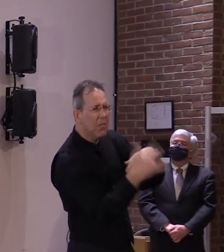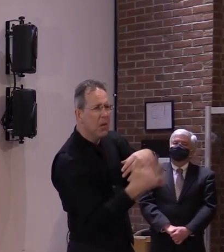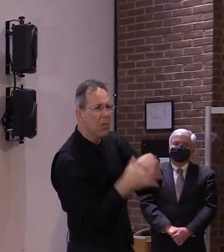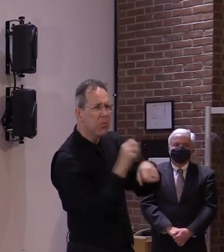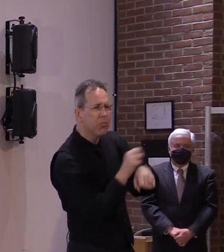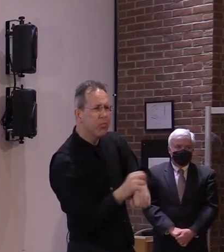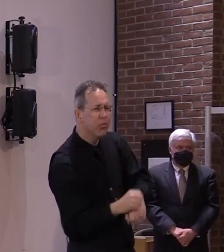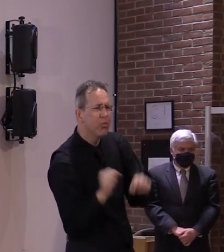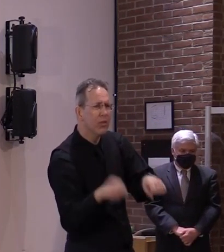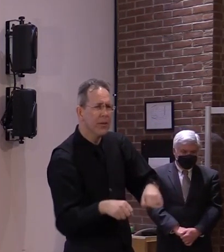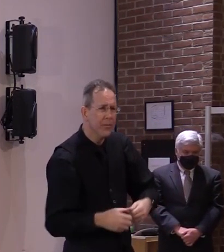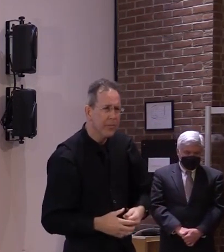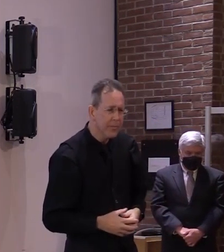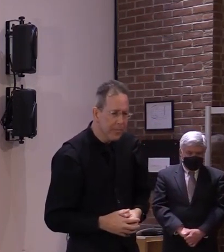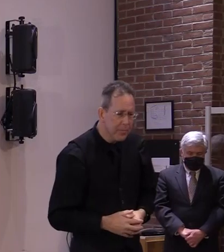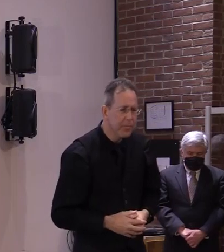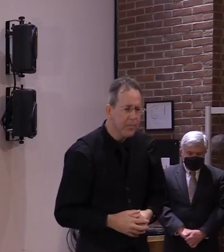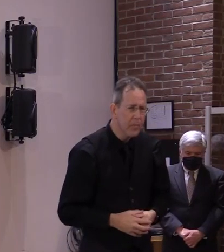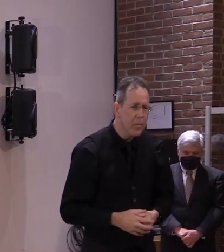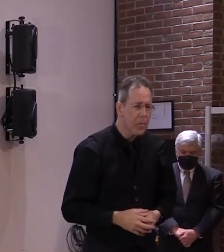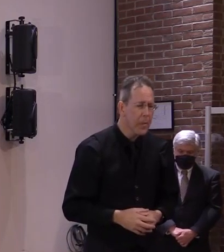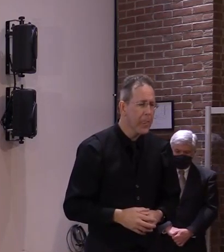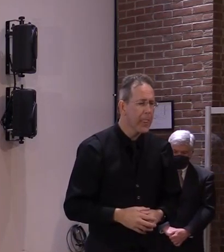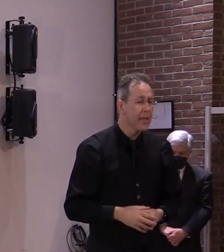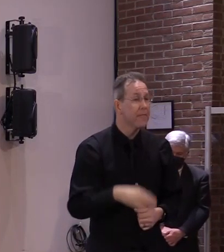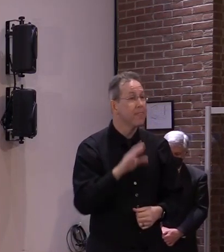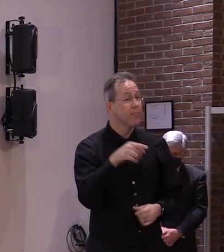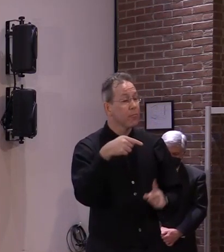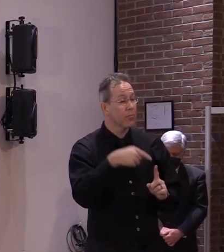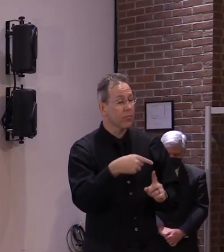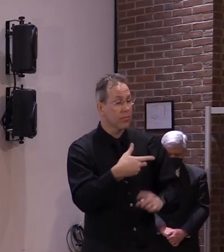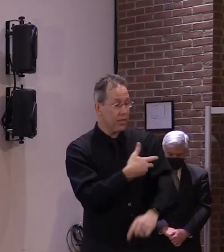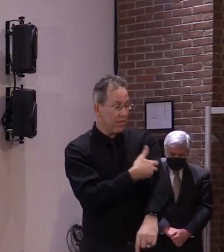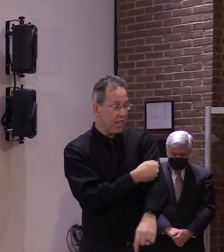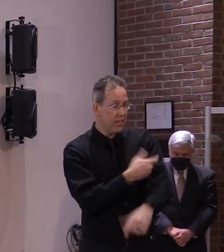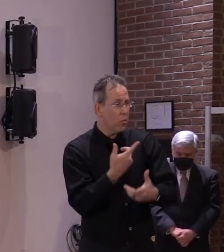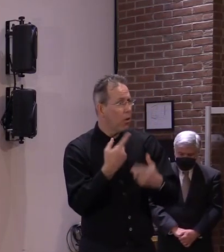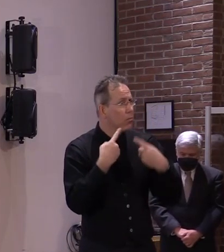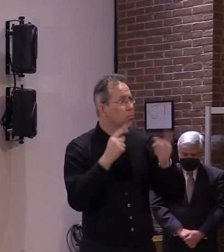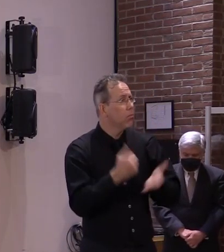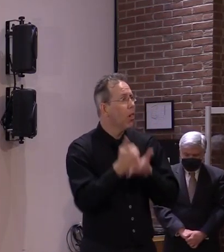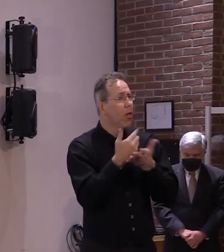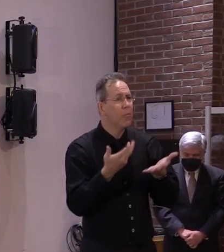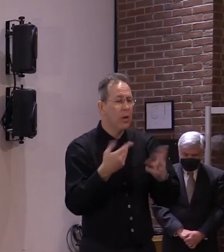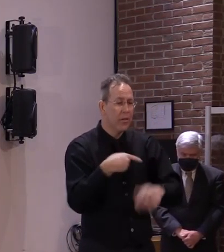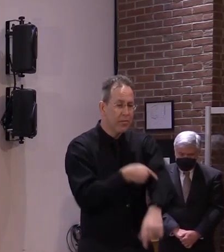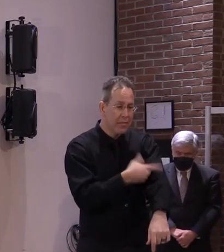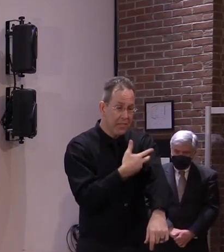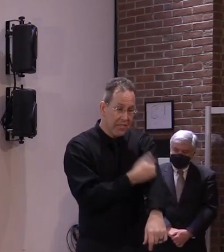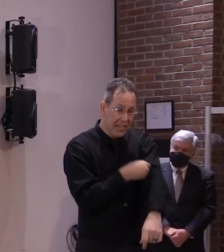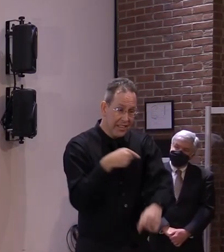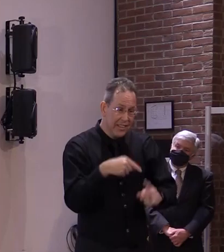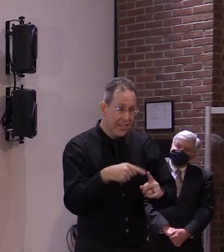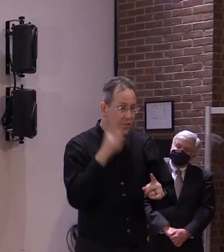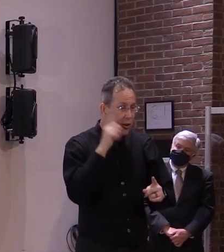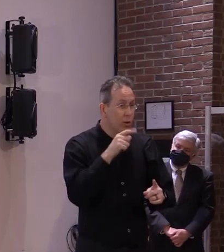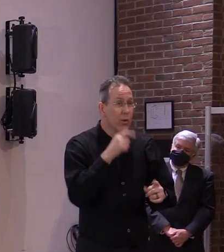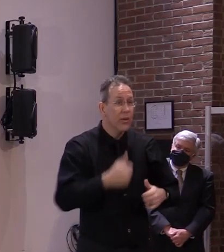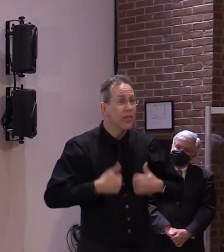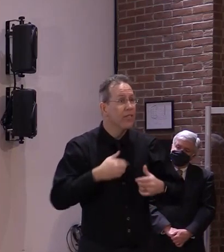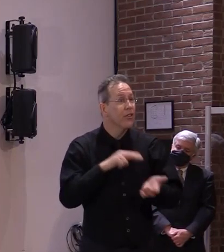For those in long-term care facilities, whose freedoms and quality of life have been markedly reduced throughout the pandemic in the interest